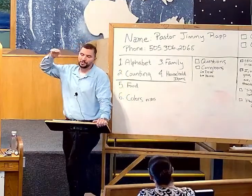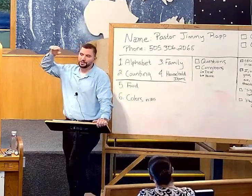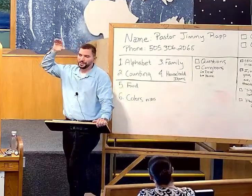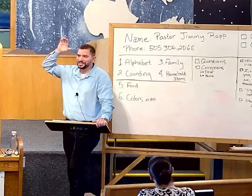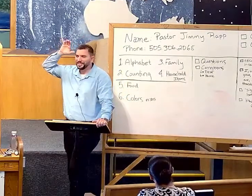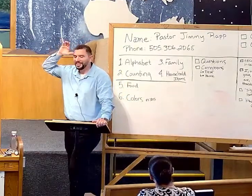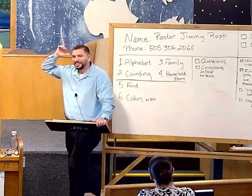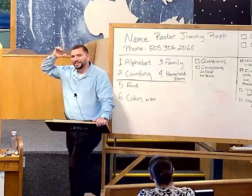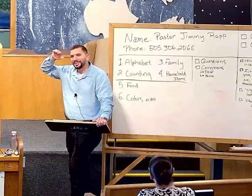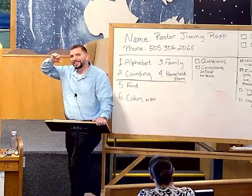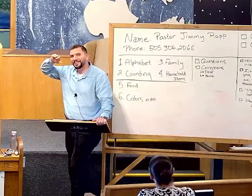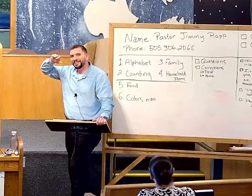it.